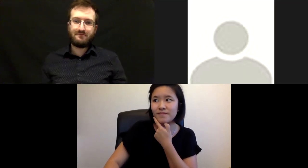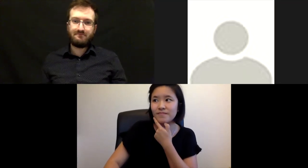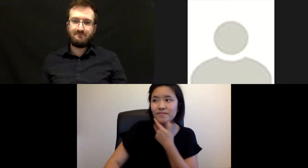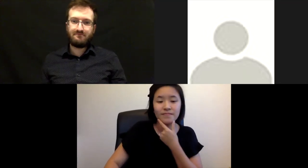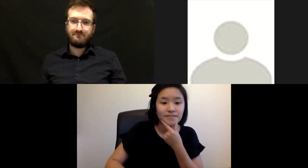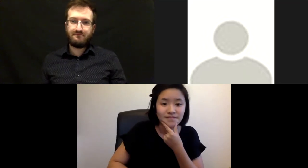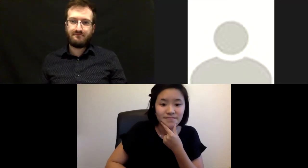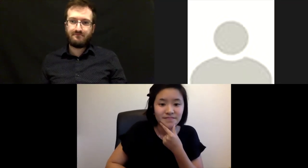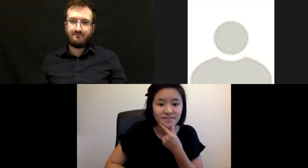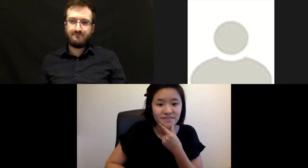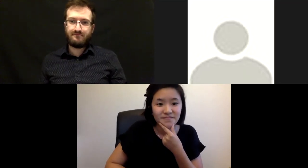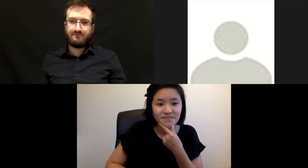Okay.